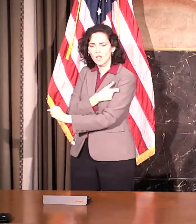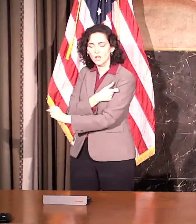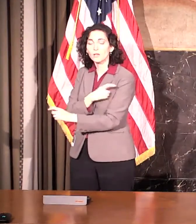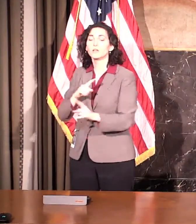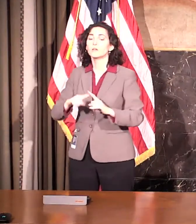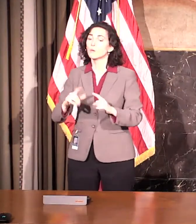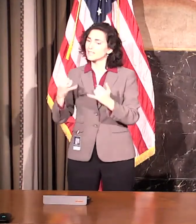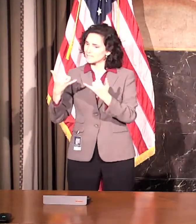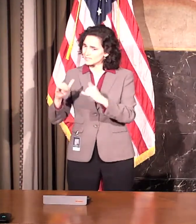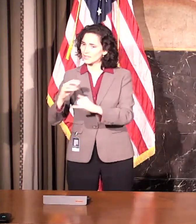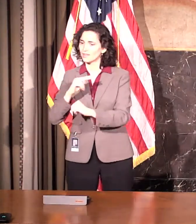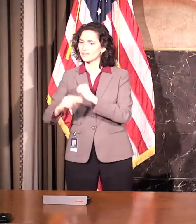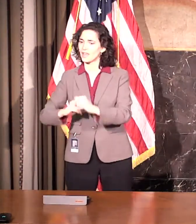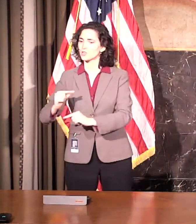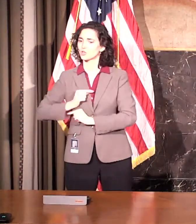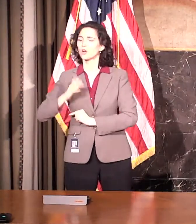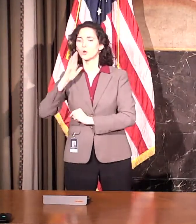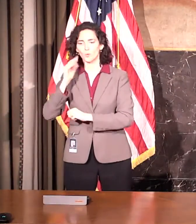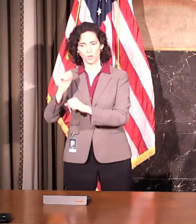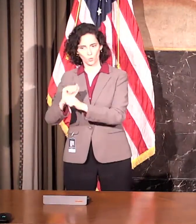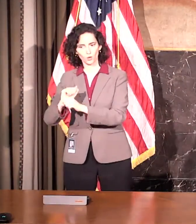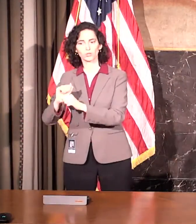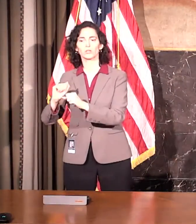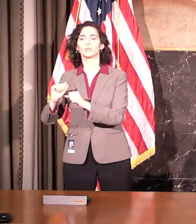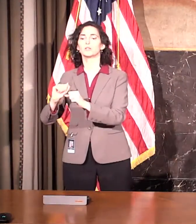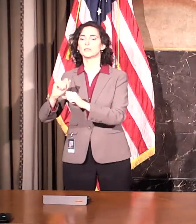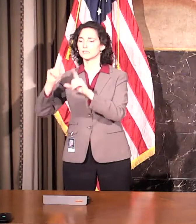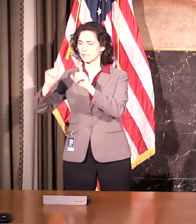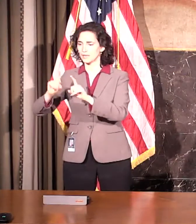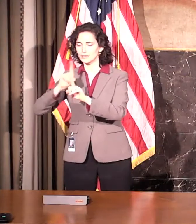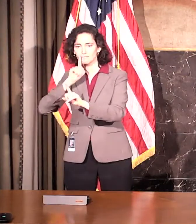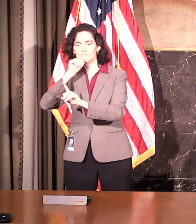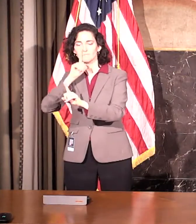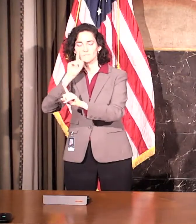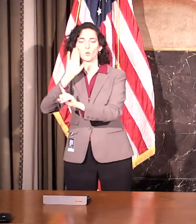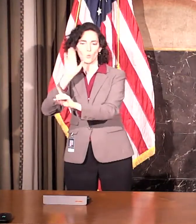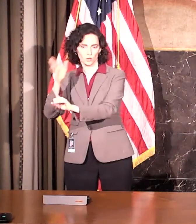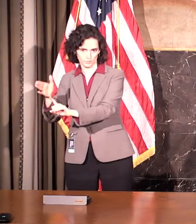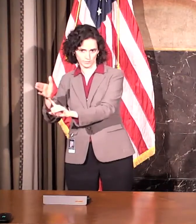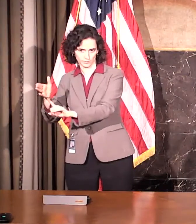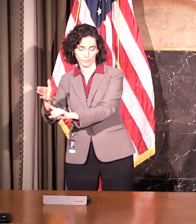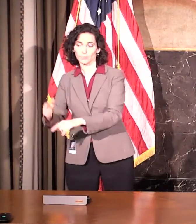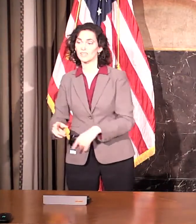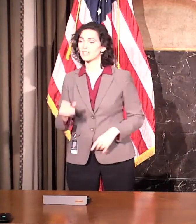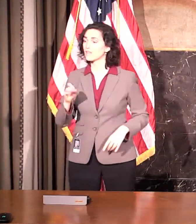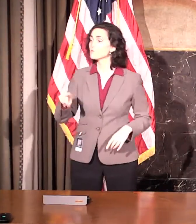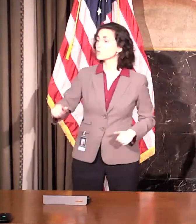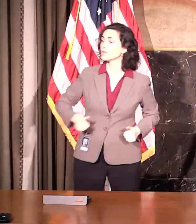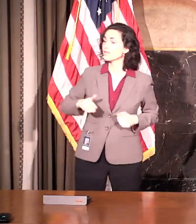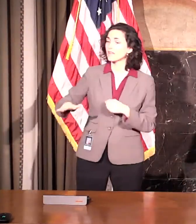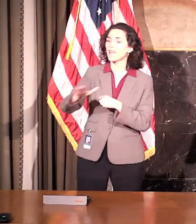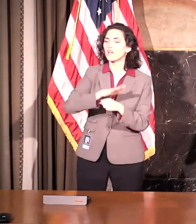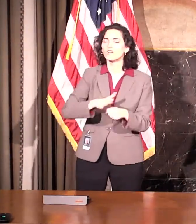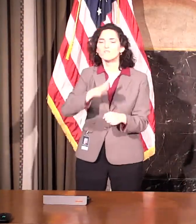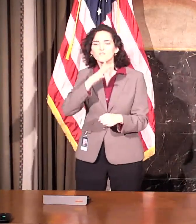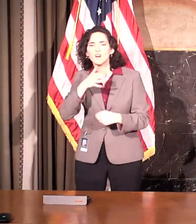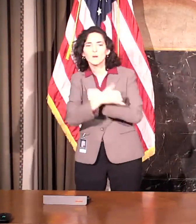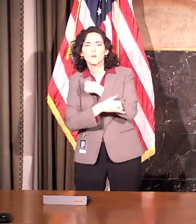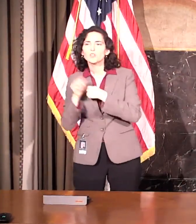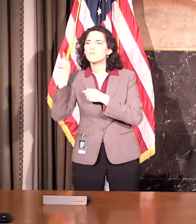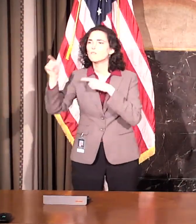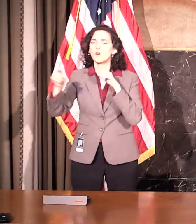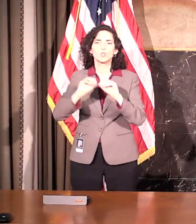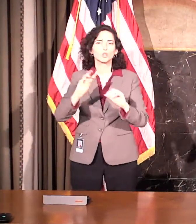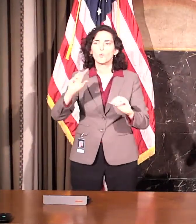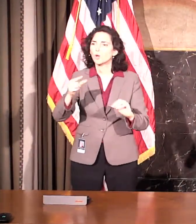testing out across Louisiana using the National Guard. And if you happen to be in a rural area that doesn't have a Walgreens close to you,